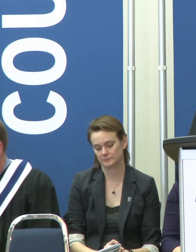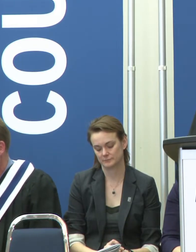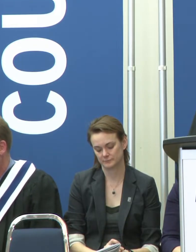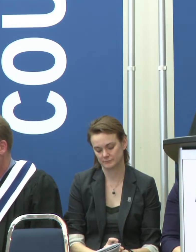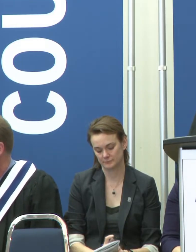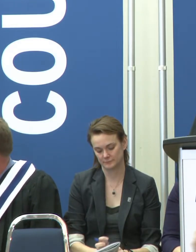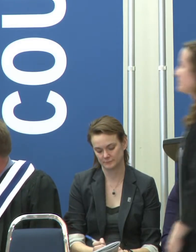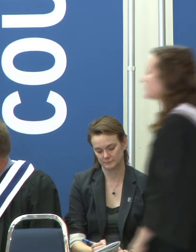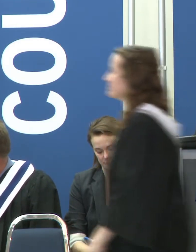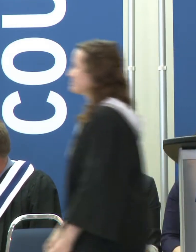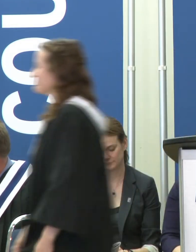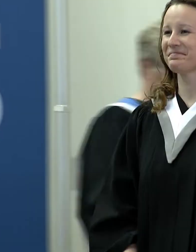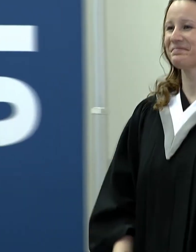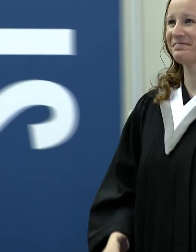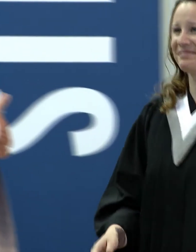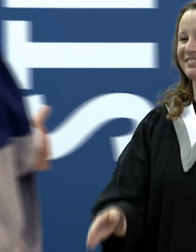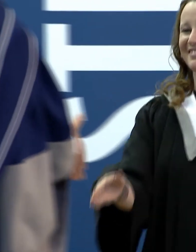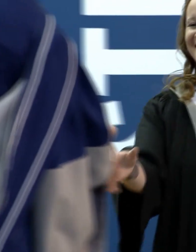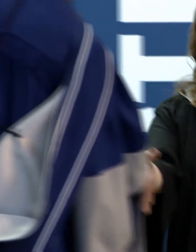Holly Harding.